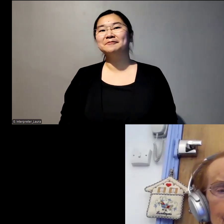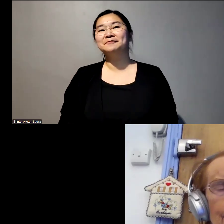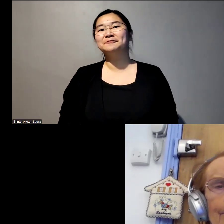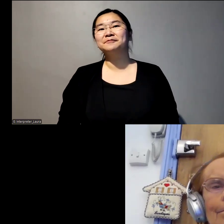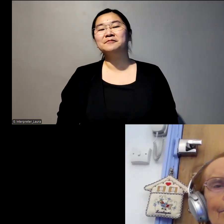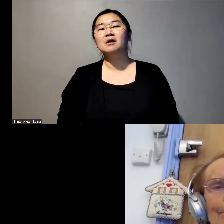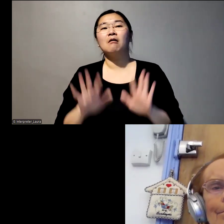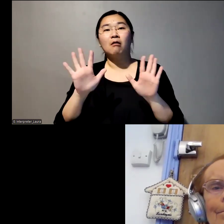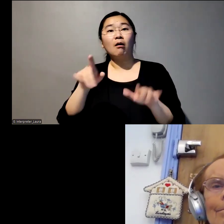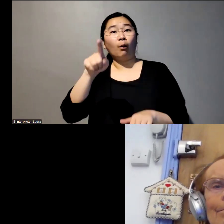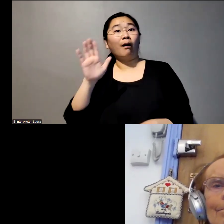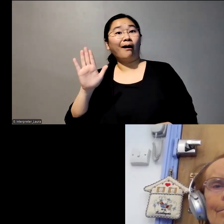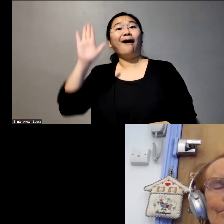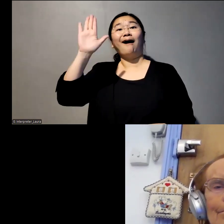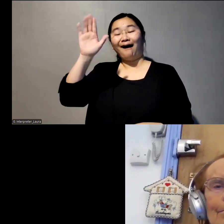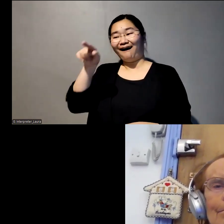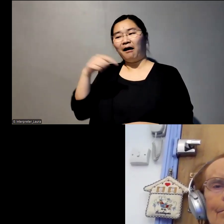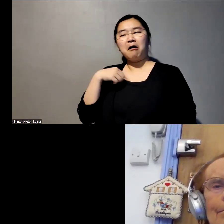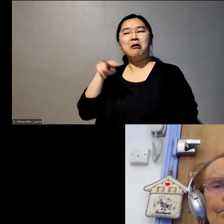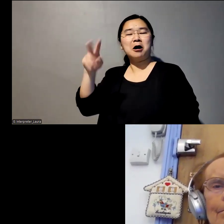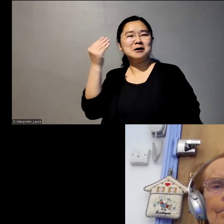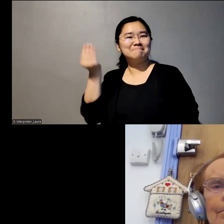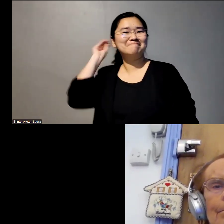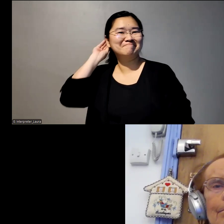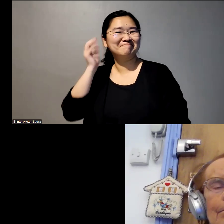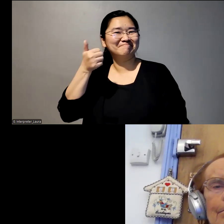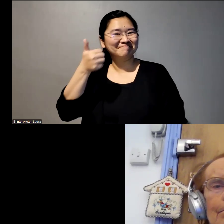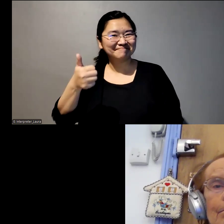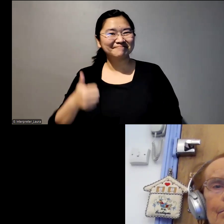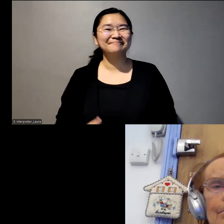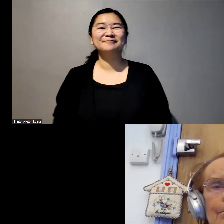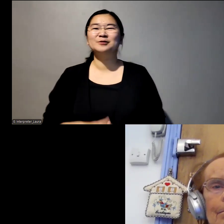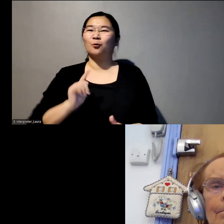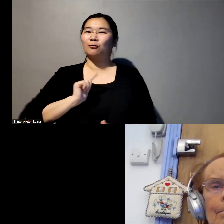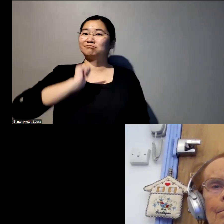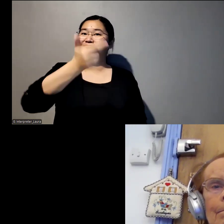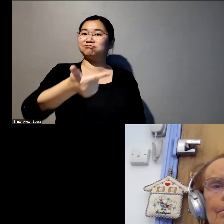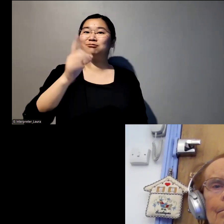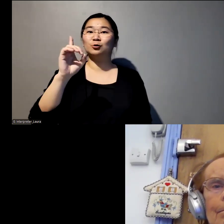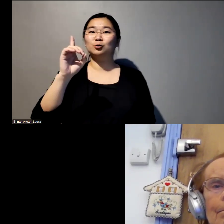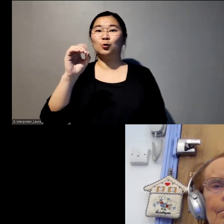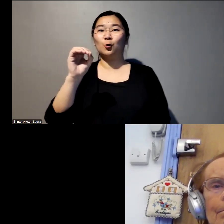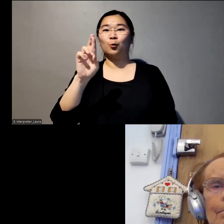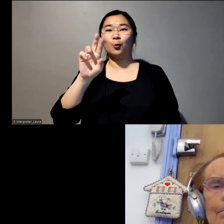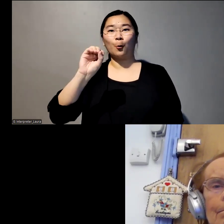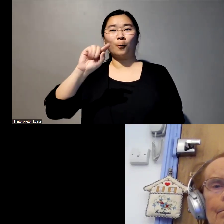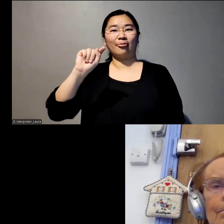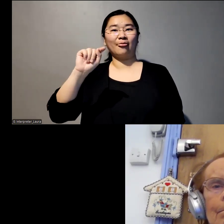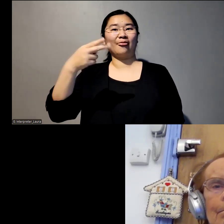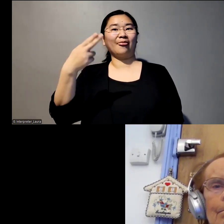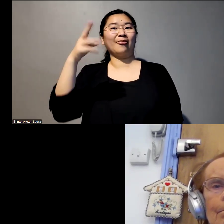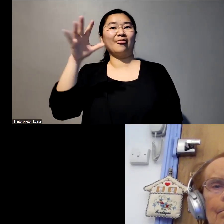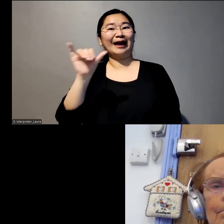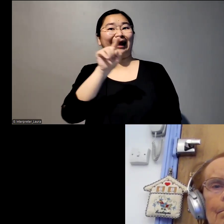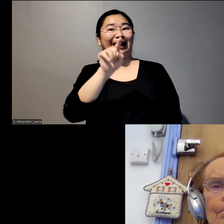Dorothy is a survivor of the mental health system in the United Kingdom, and she has been campaigning for the rights of